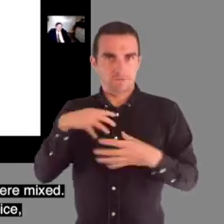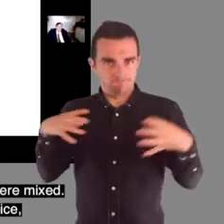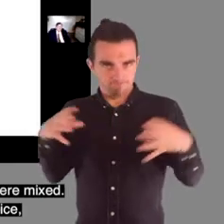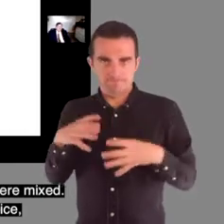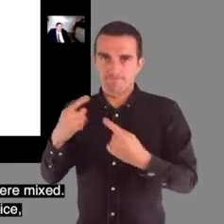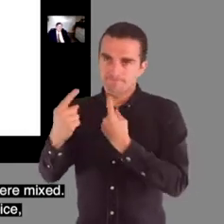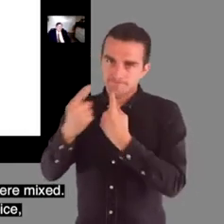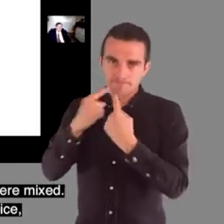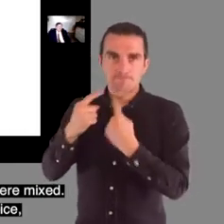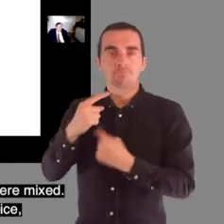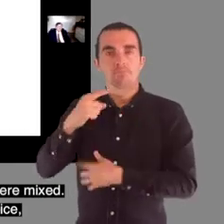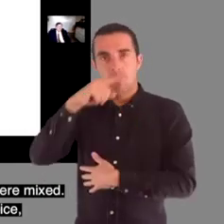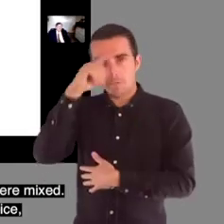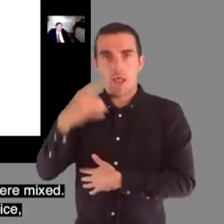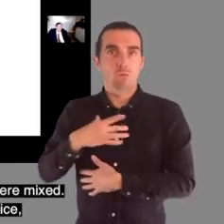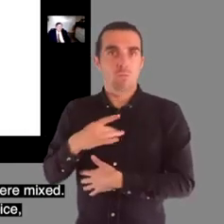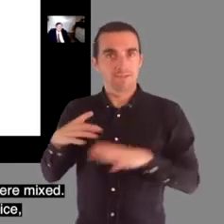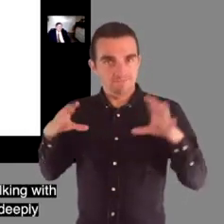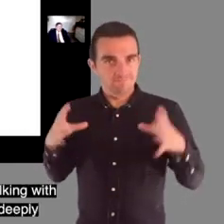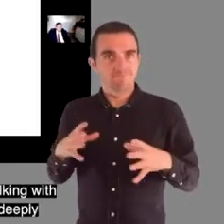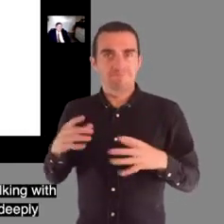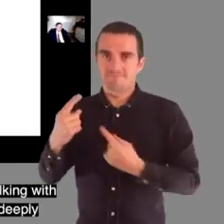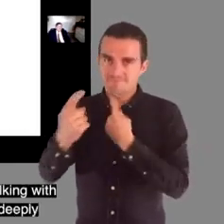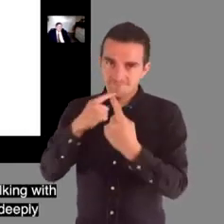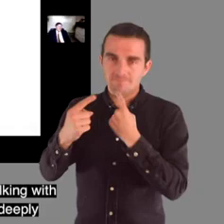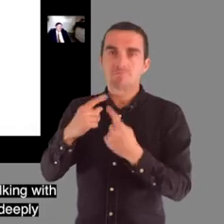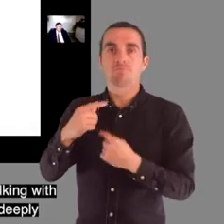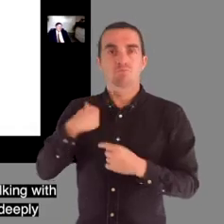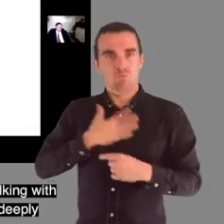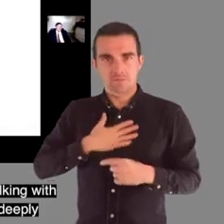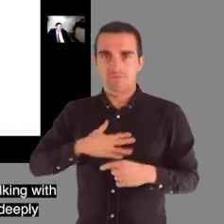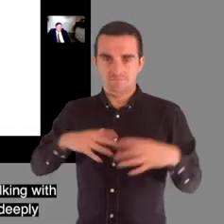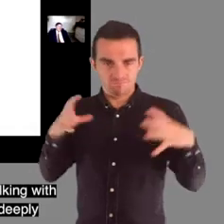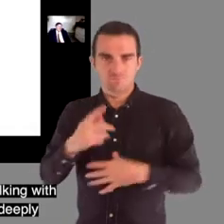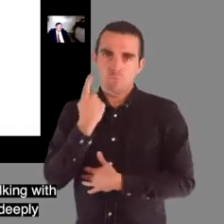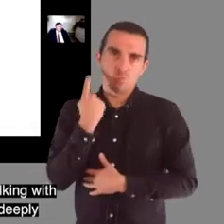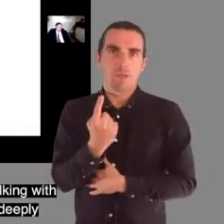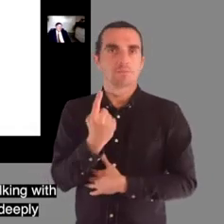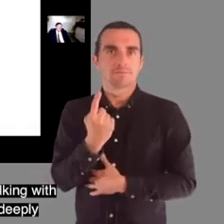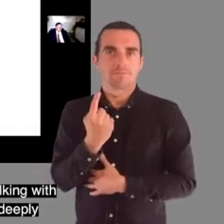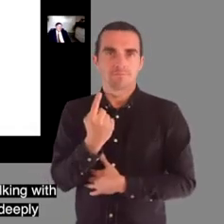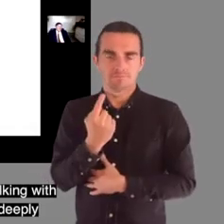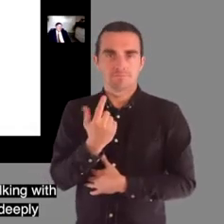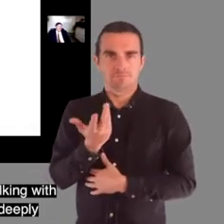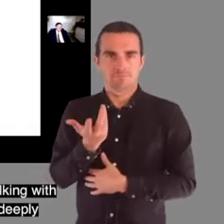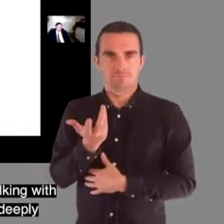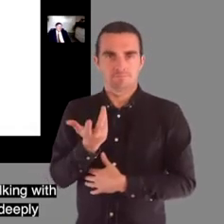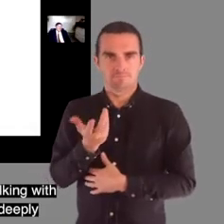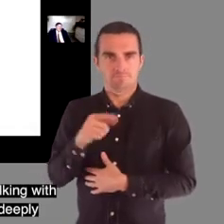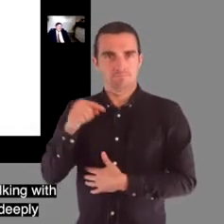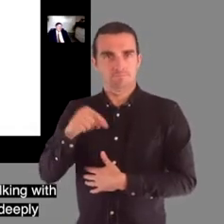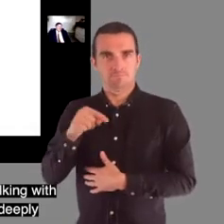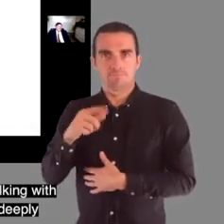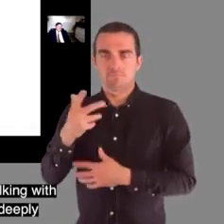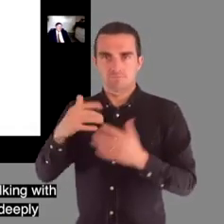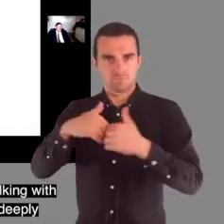were mixed. We were talking with one voice, black and white. But inside that talking with one voice,